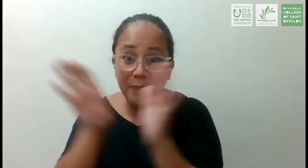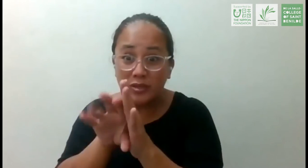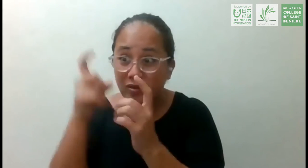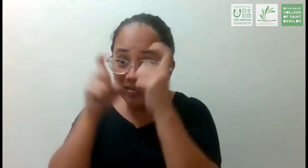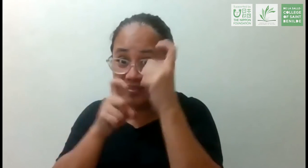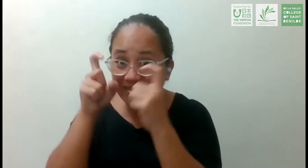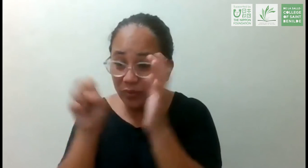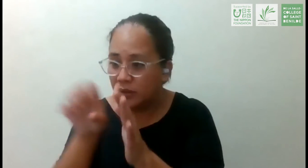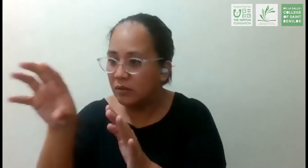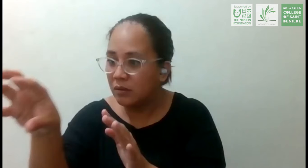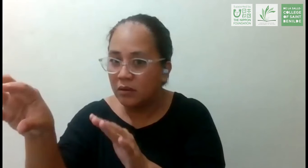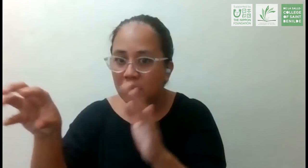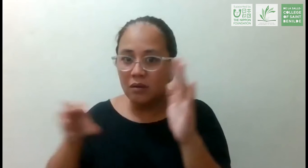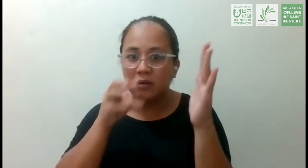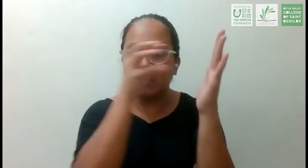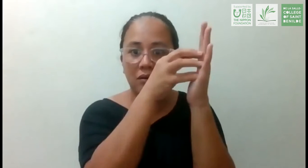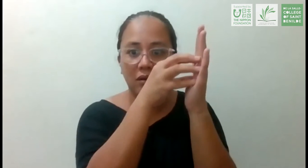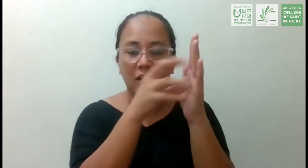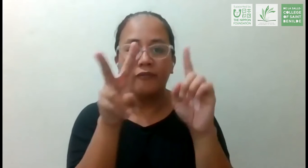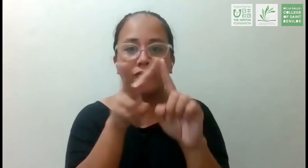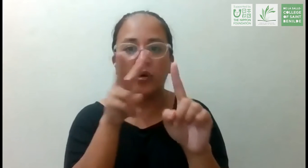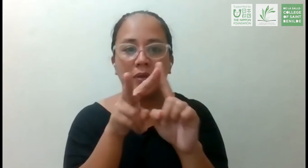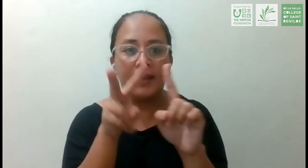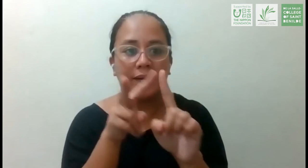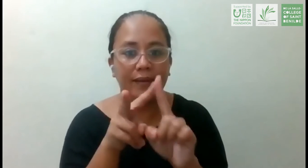expression into the vocabulary.